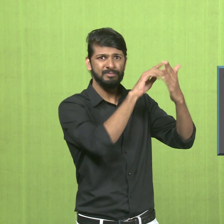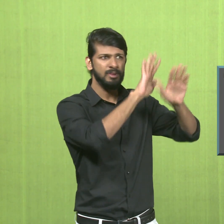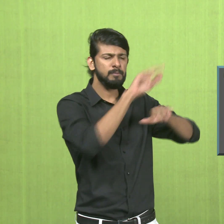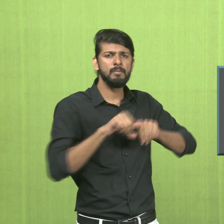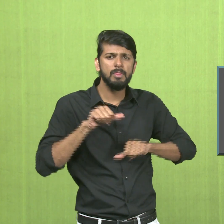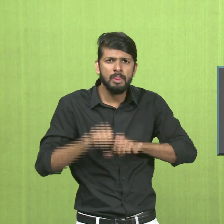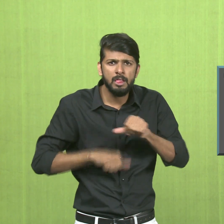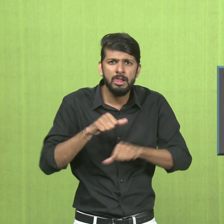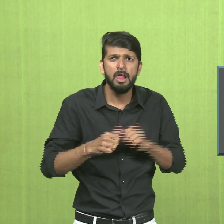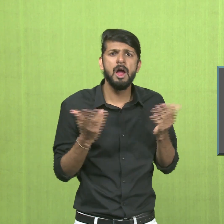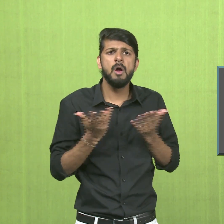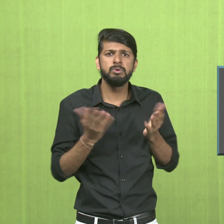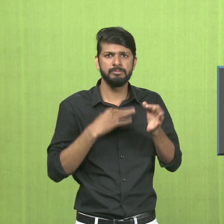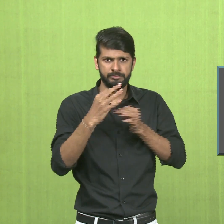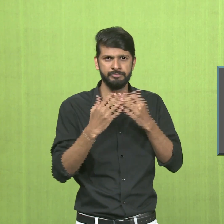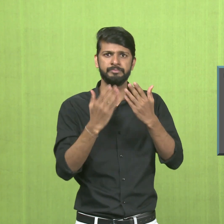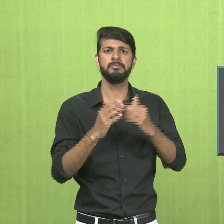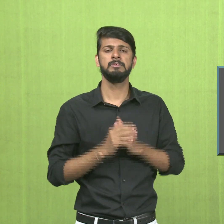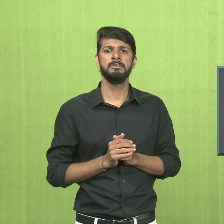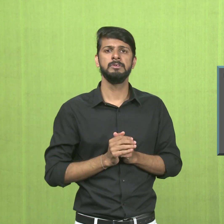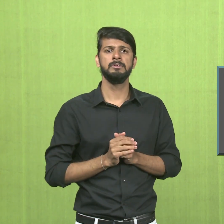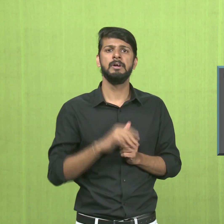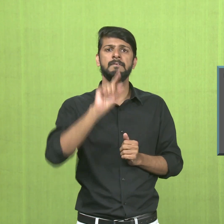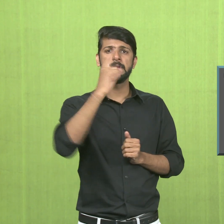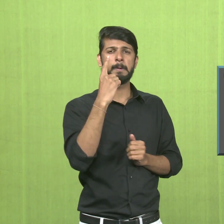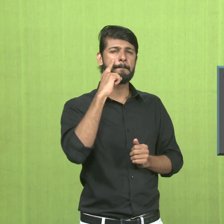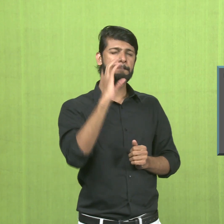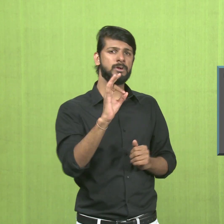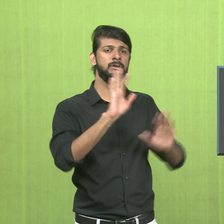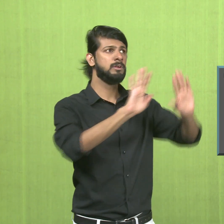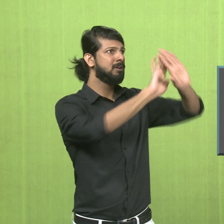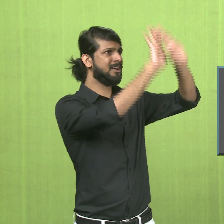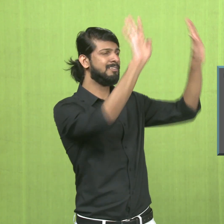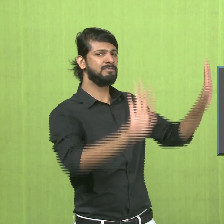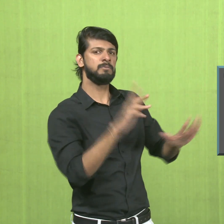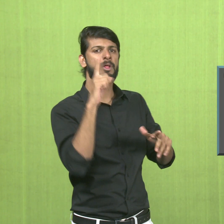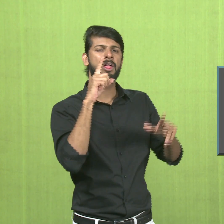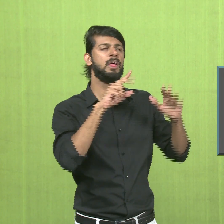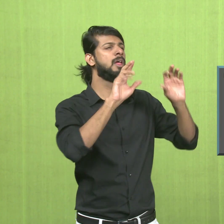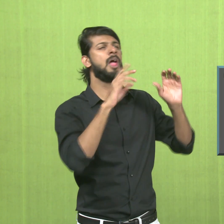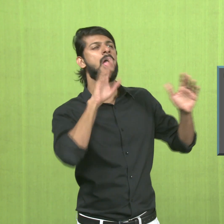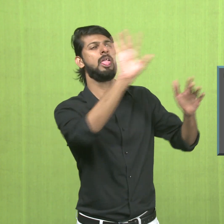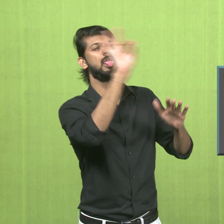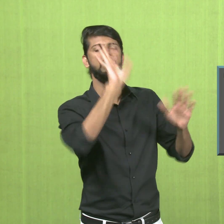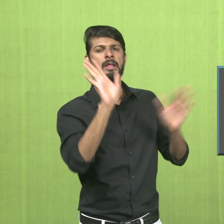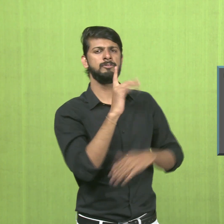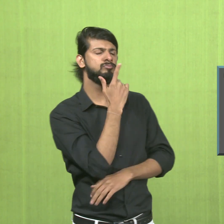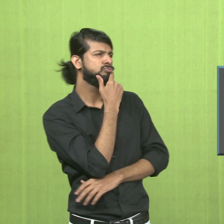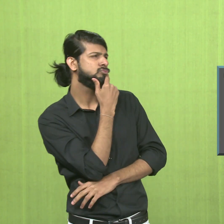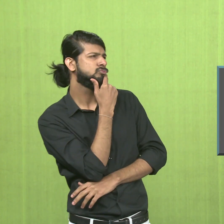There is a specific process of making this fresco. First, they would choose